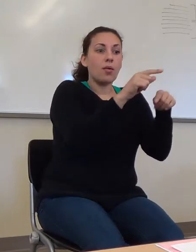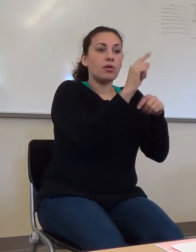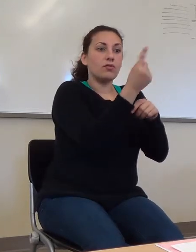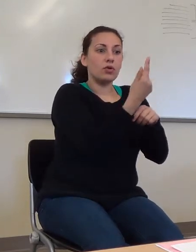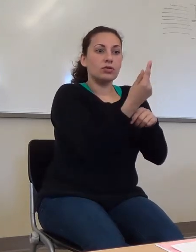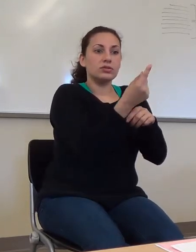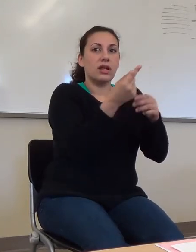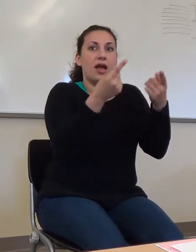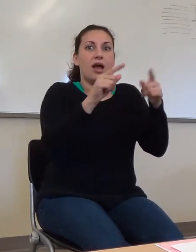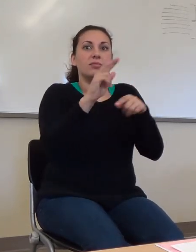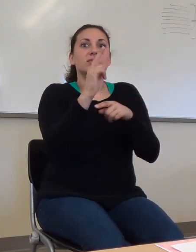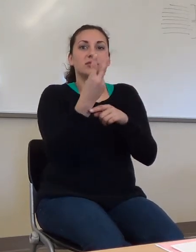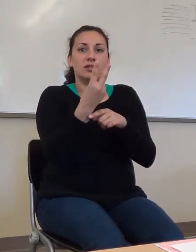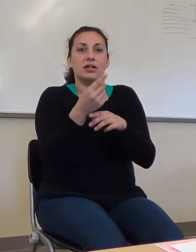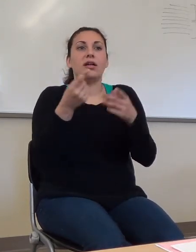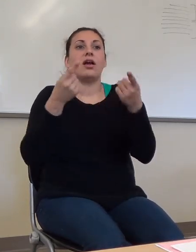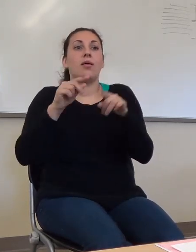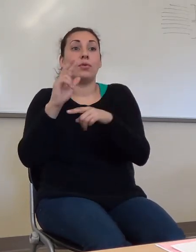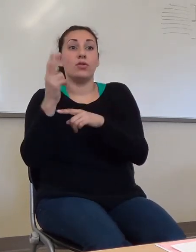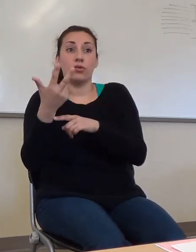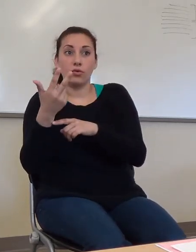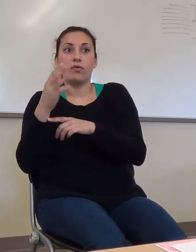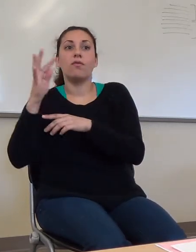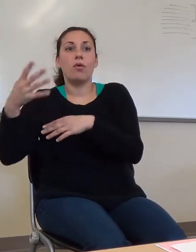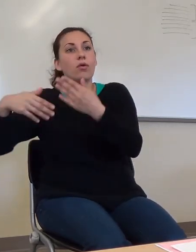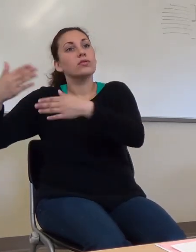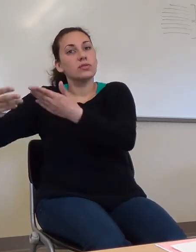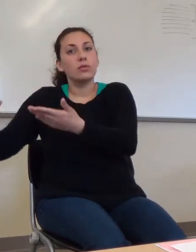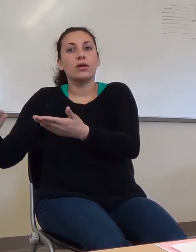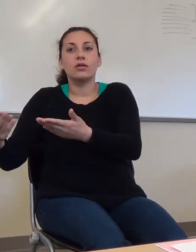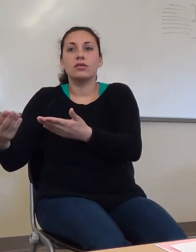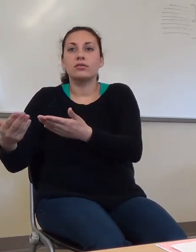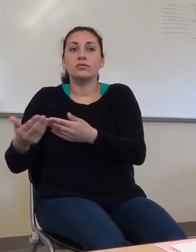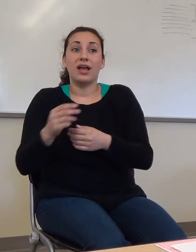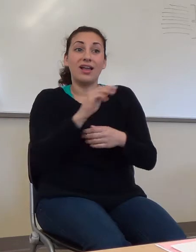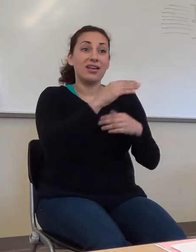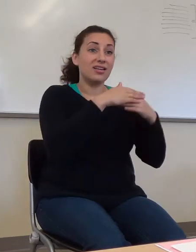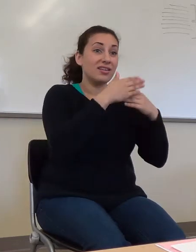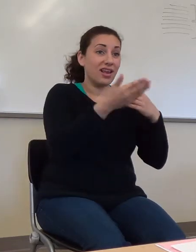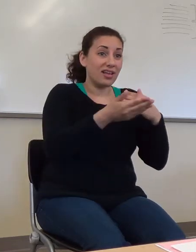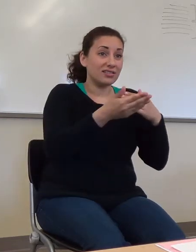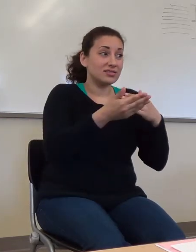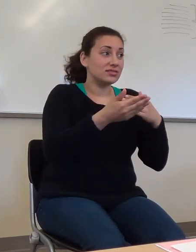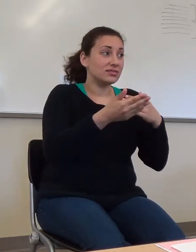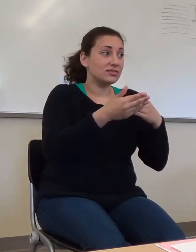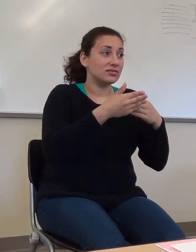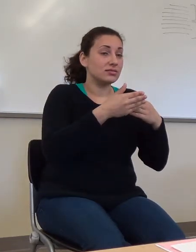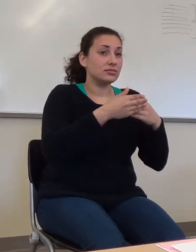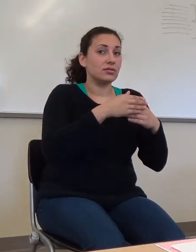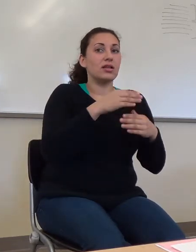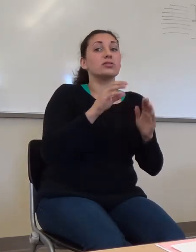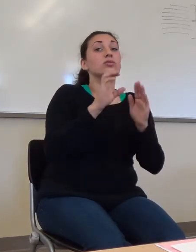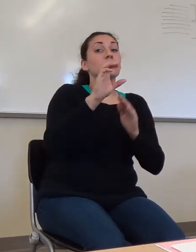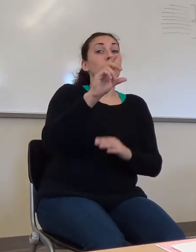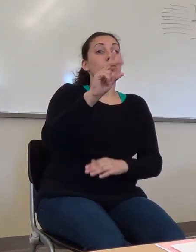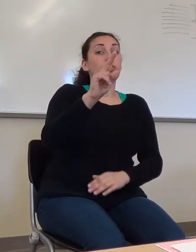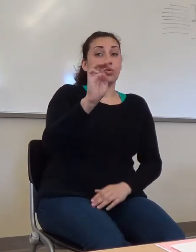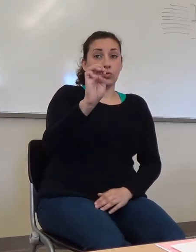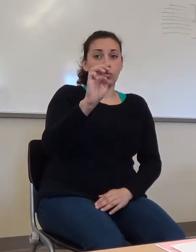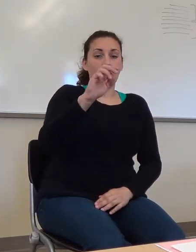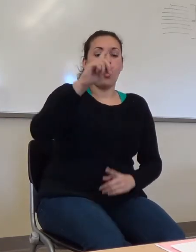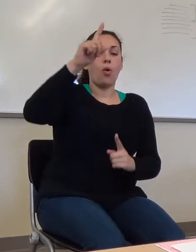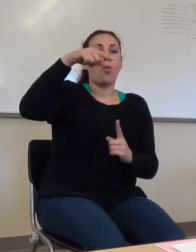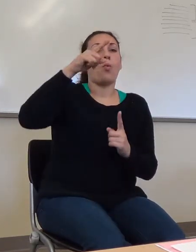here. Then what happens? This is a clue. When, this is a transition